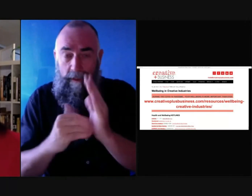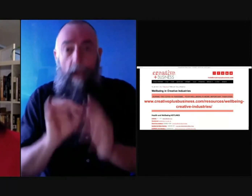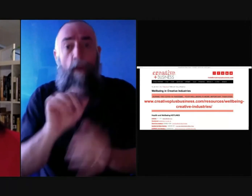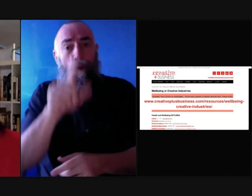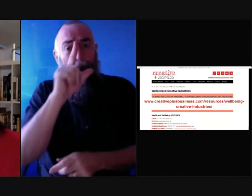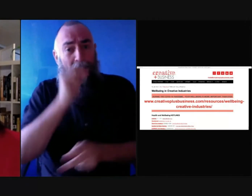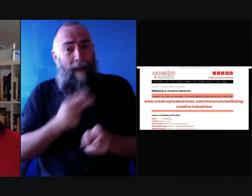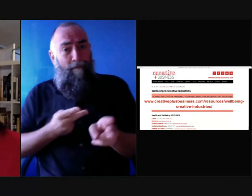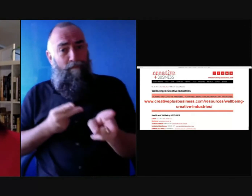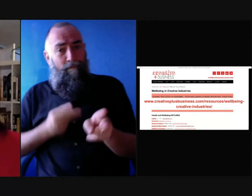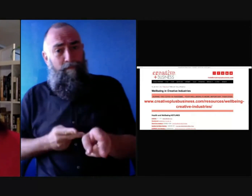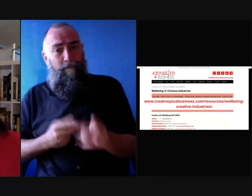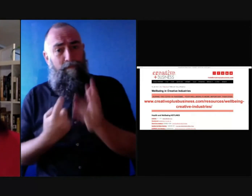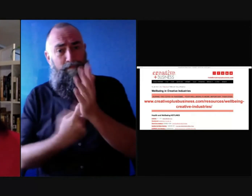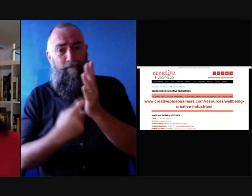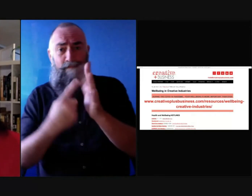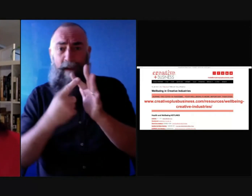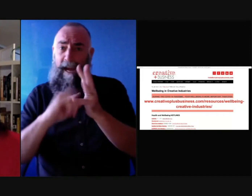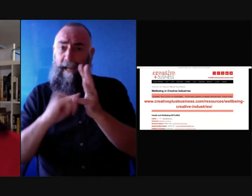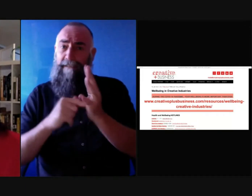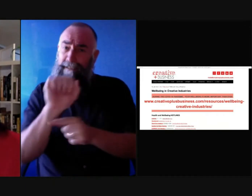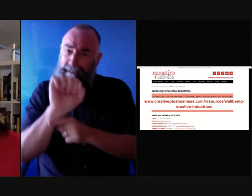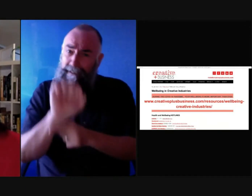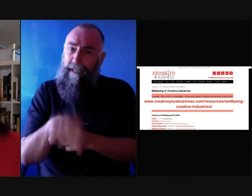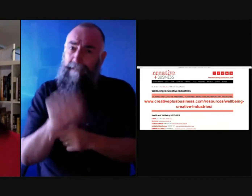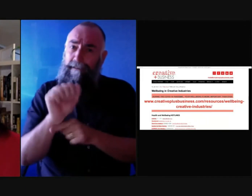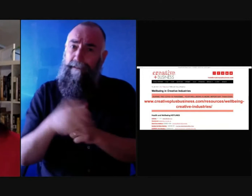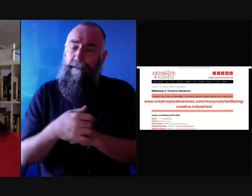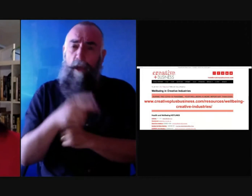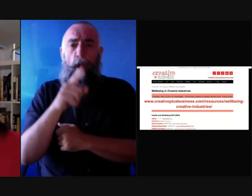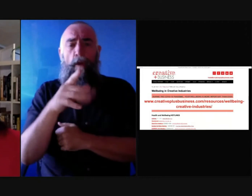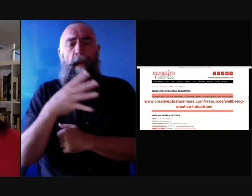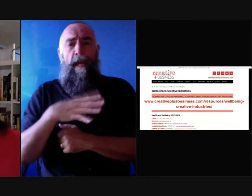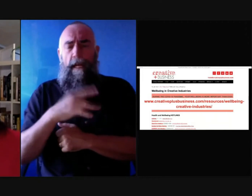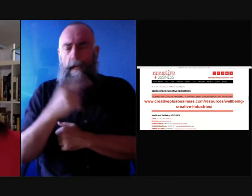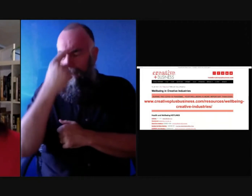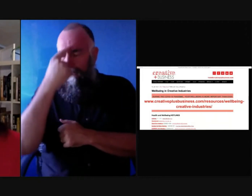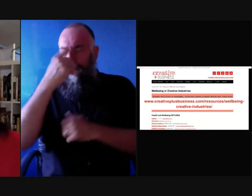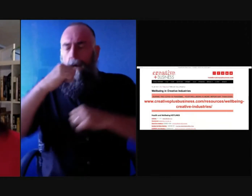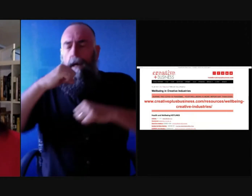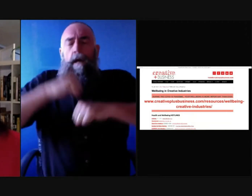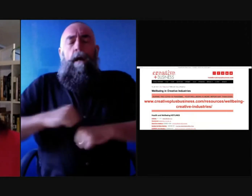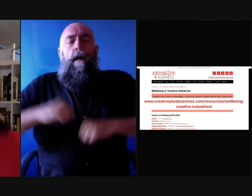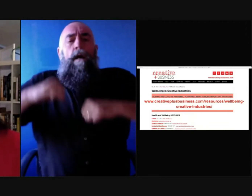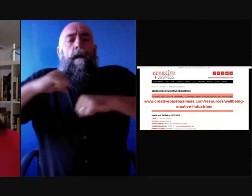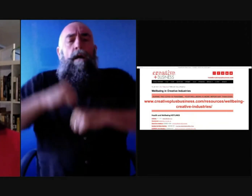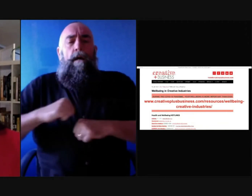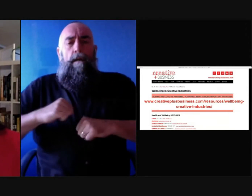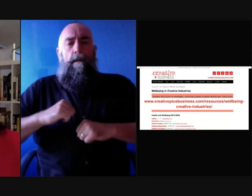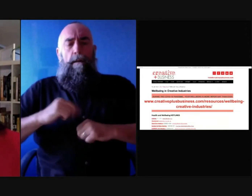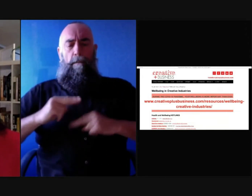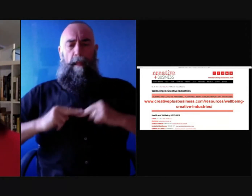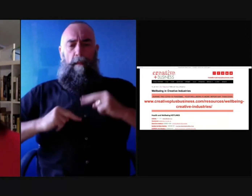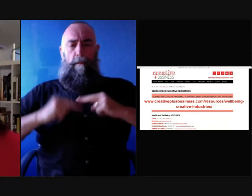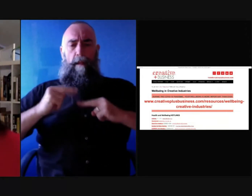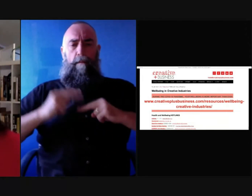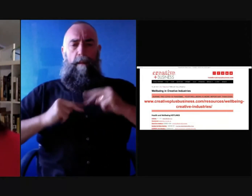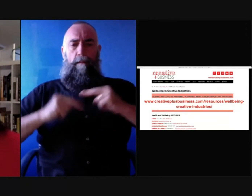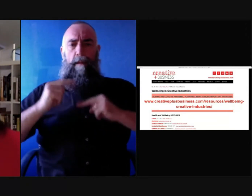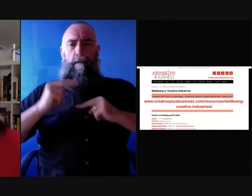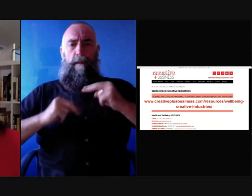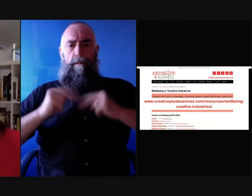now and try and get strong and rebuild yourself, because the word I want you to always be thinking about is